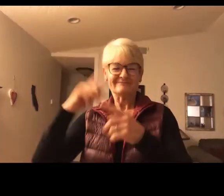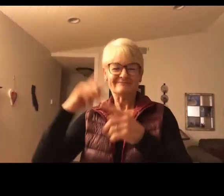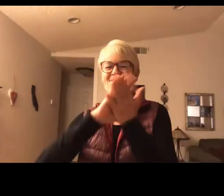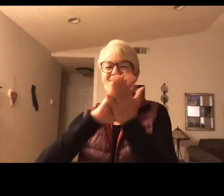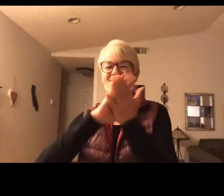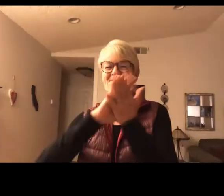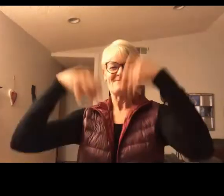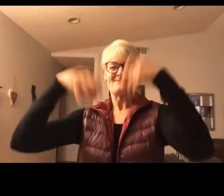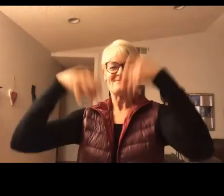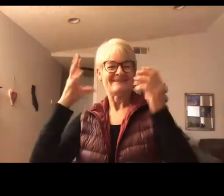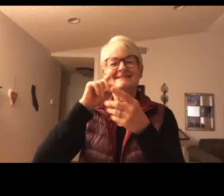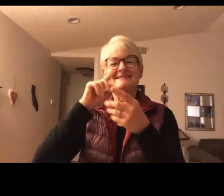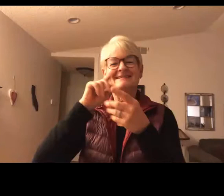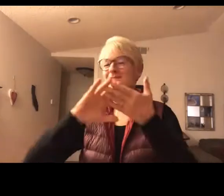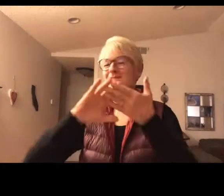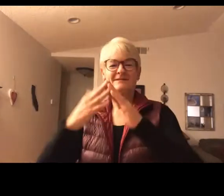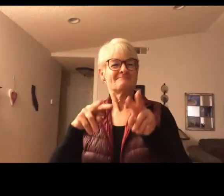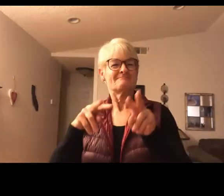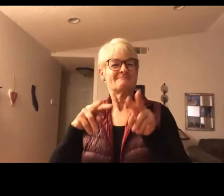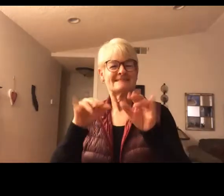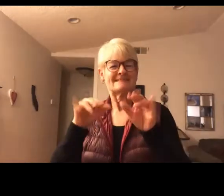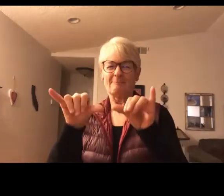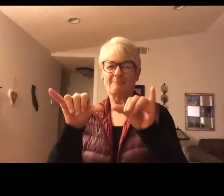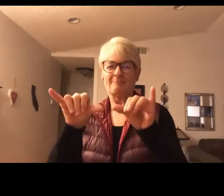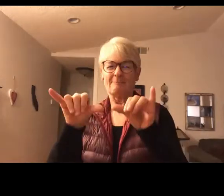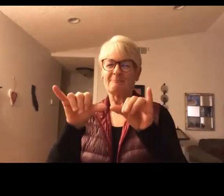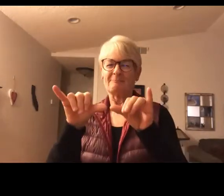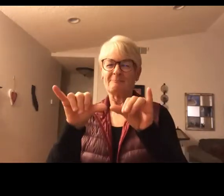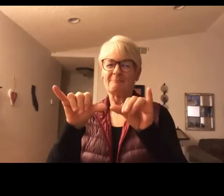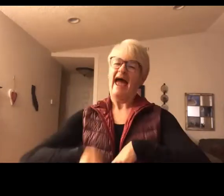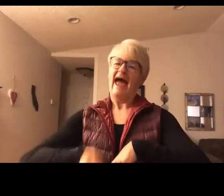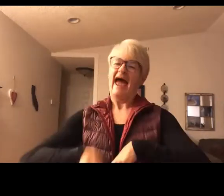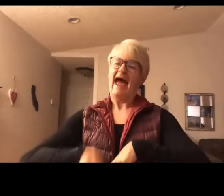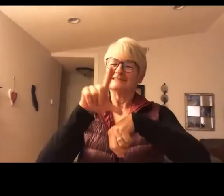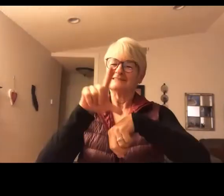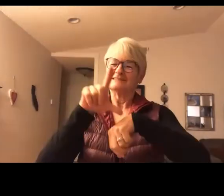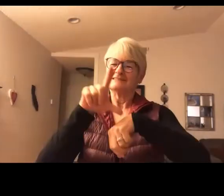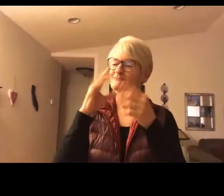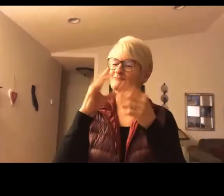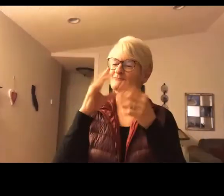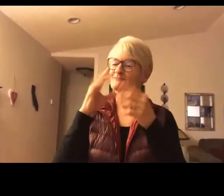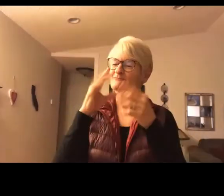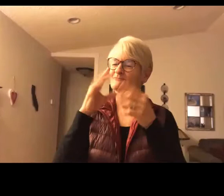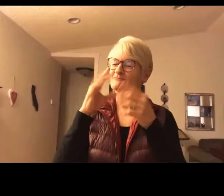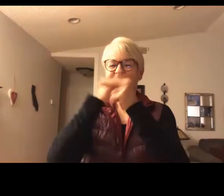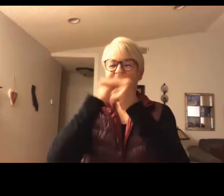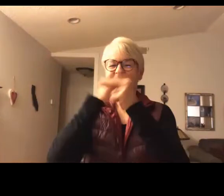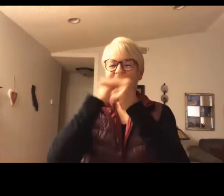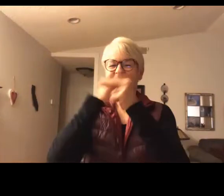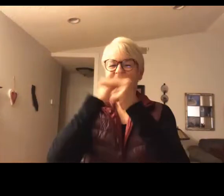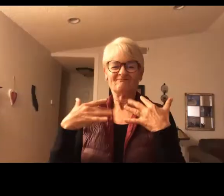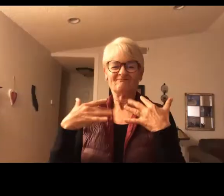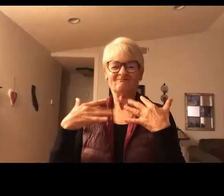We'd see him over the years. I'd see him in the stores, in the community. He's the same. Dan's the